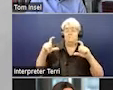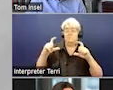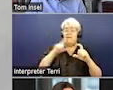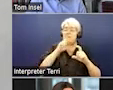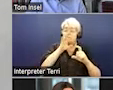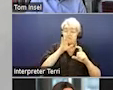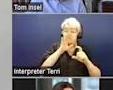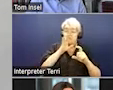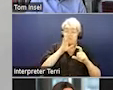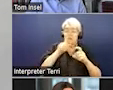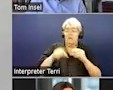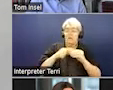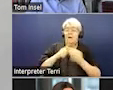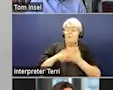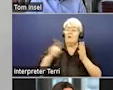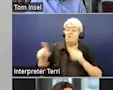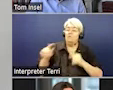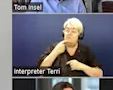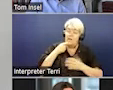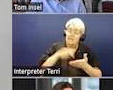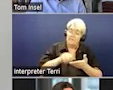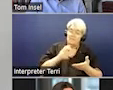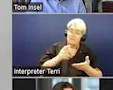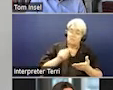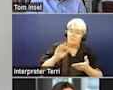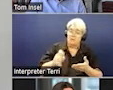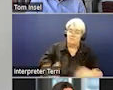us about what you placed in the chat box.